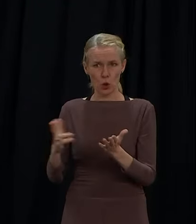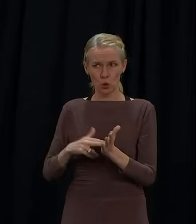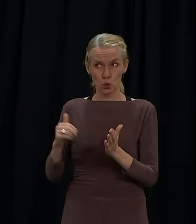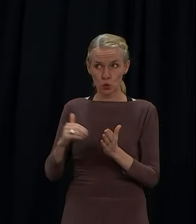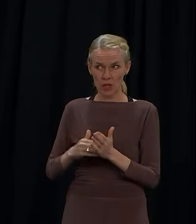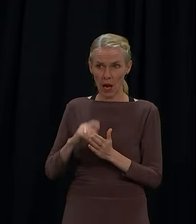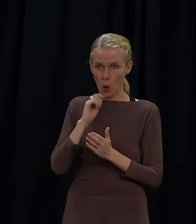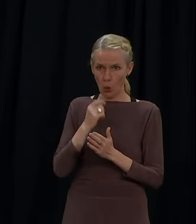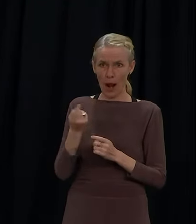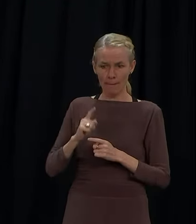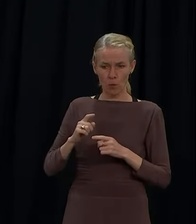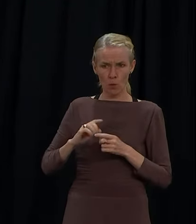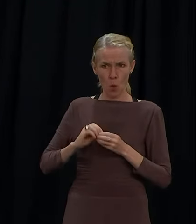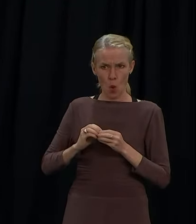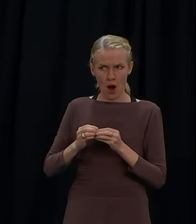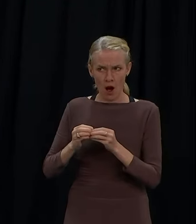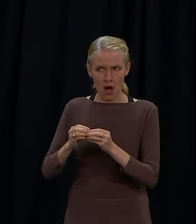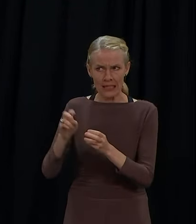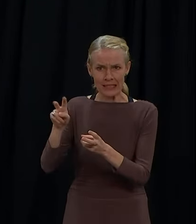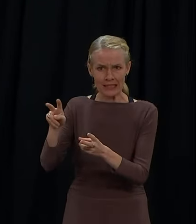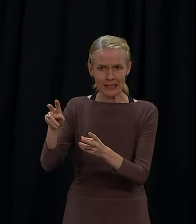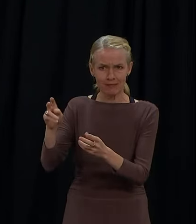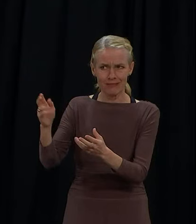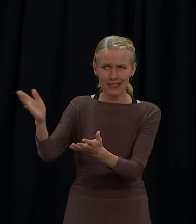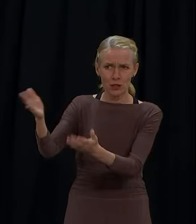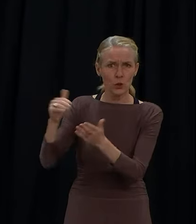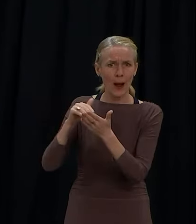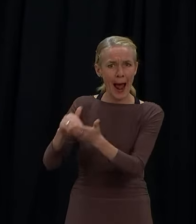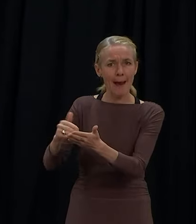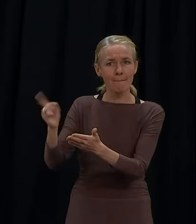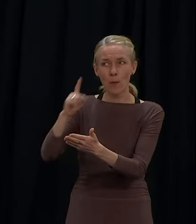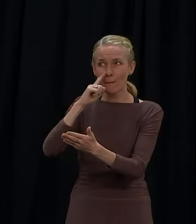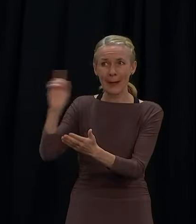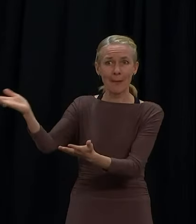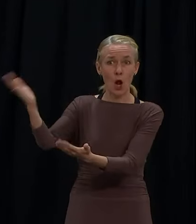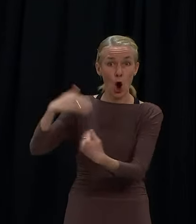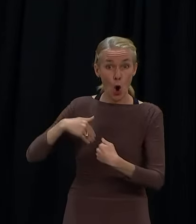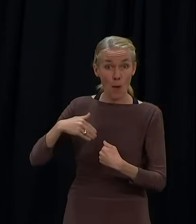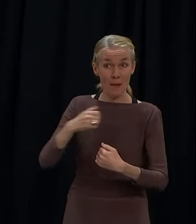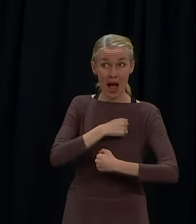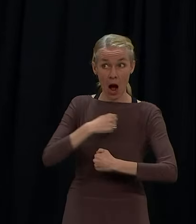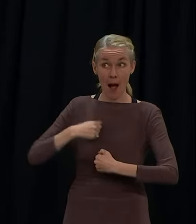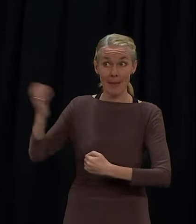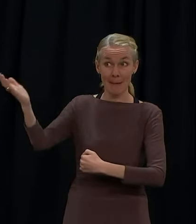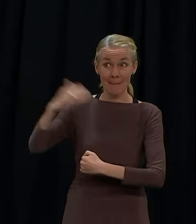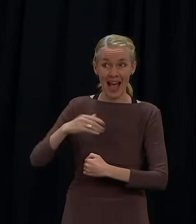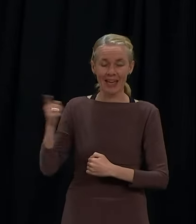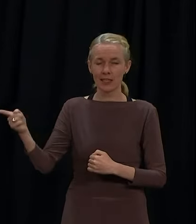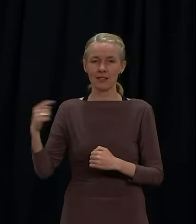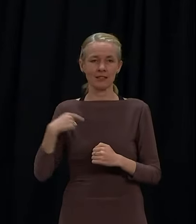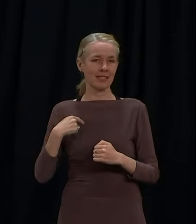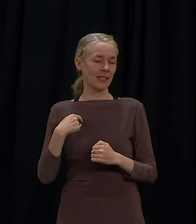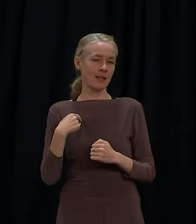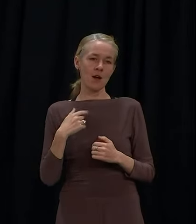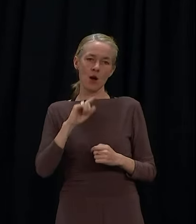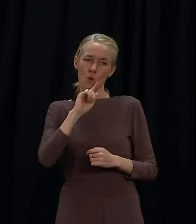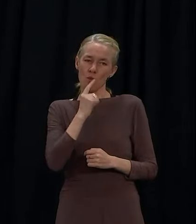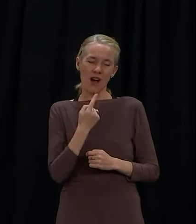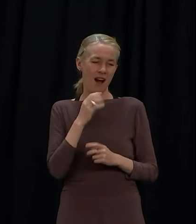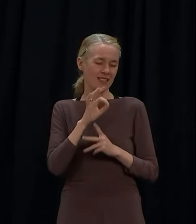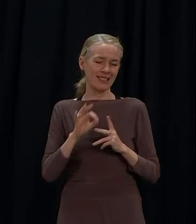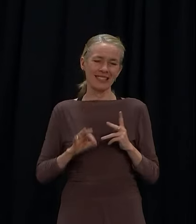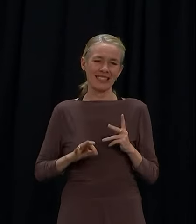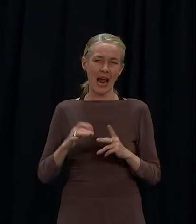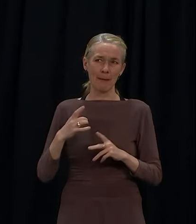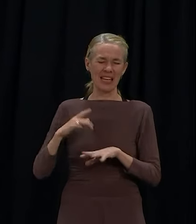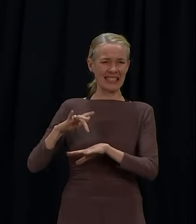security reasons around our specific date of withdrawal, but it is fair to say we do have security concerns. There have been reports that you will